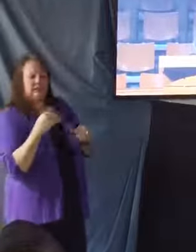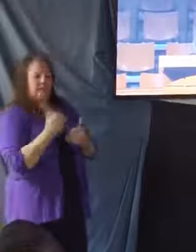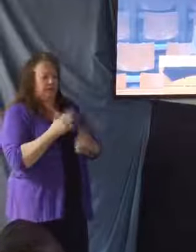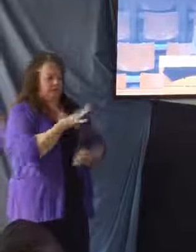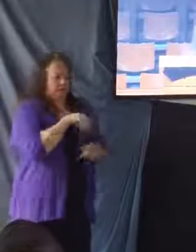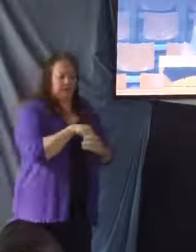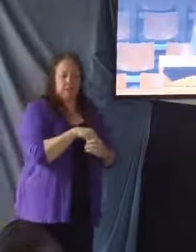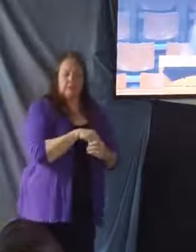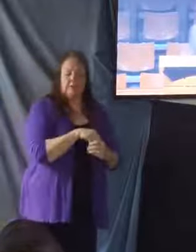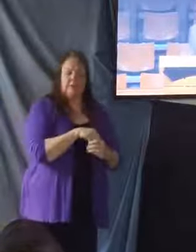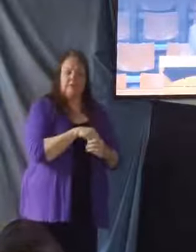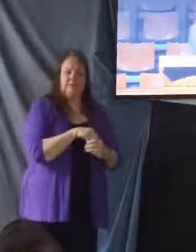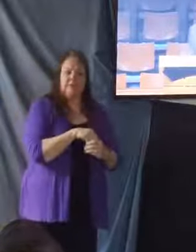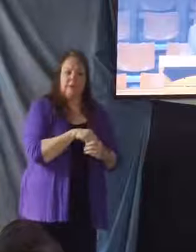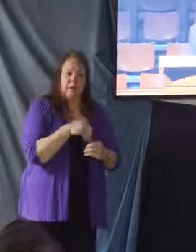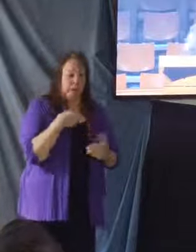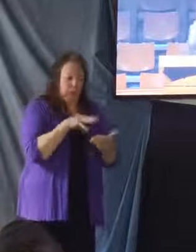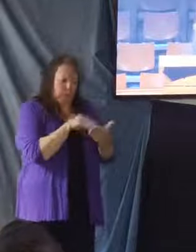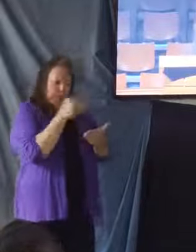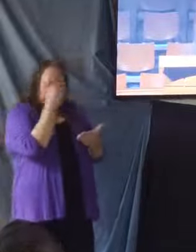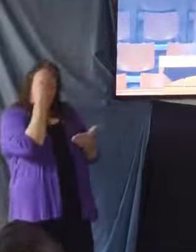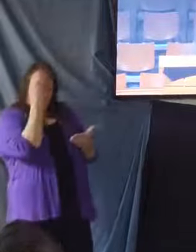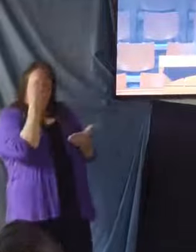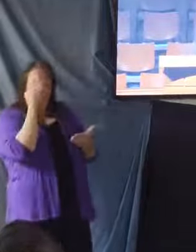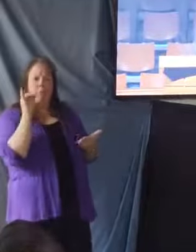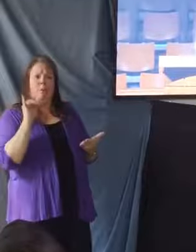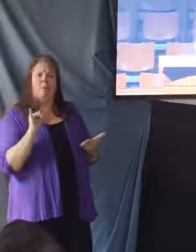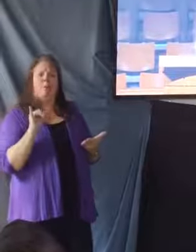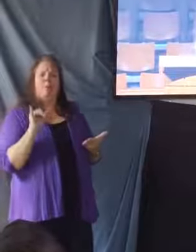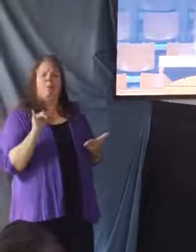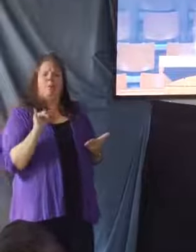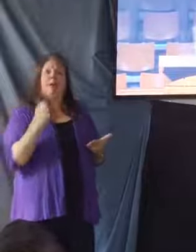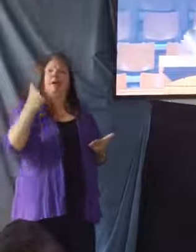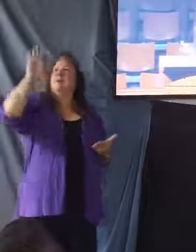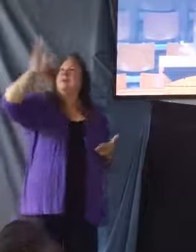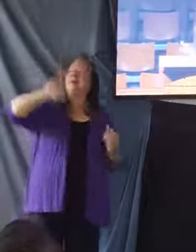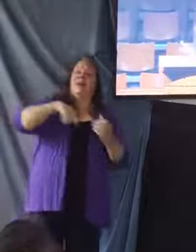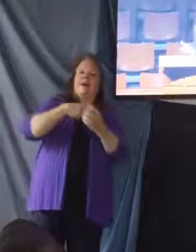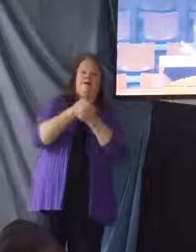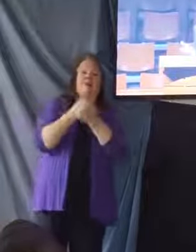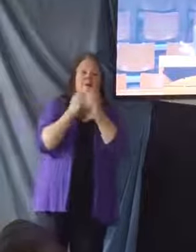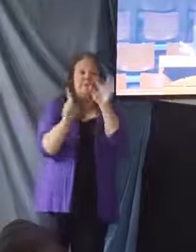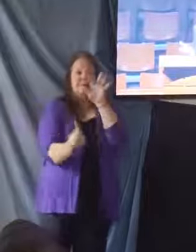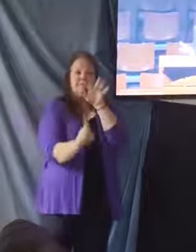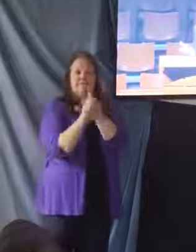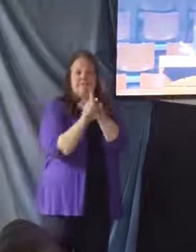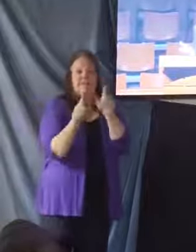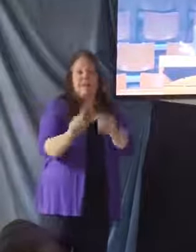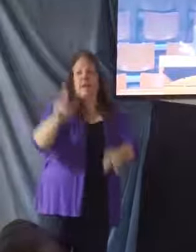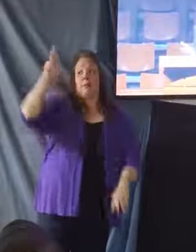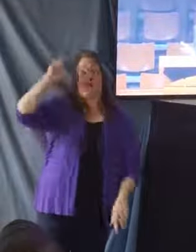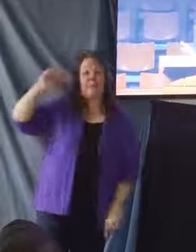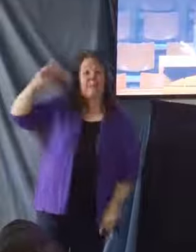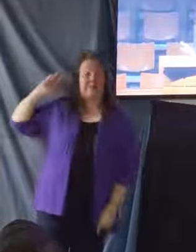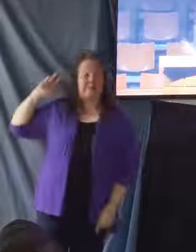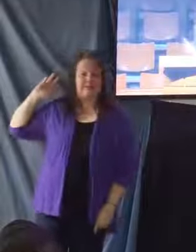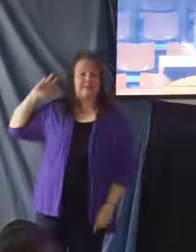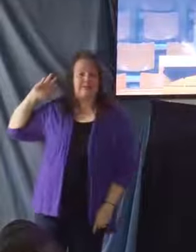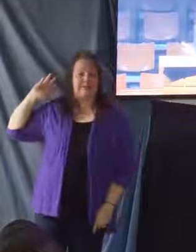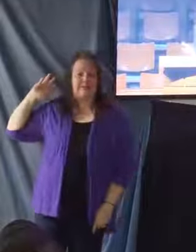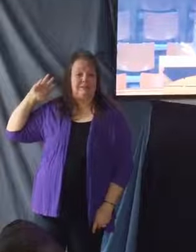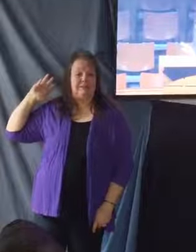involved there. Instructing us. We learn from it. You know, the grace of God has appeared. That happened in the past.